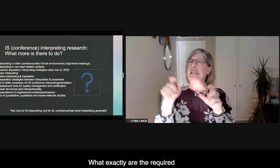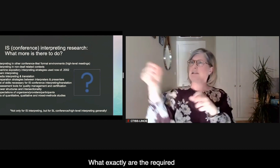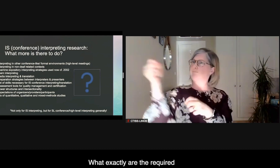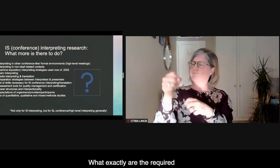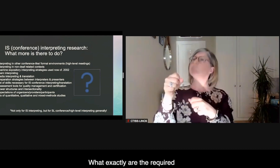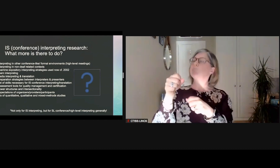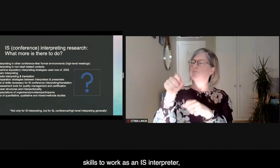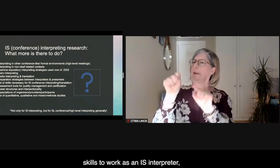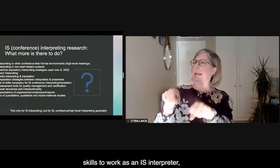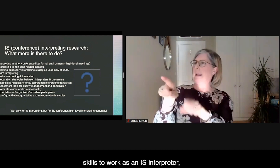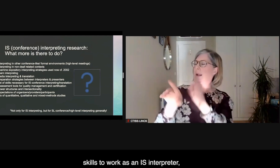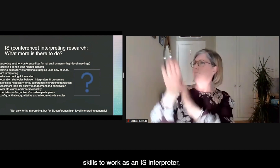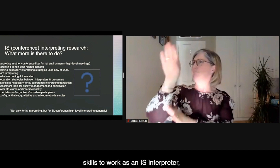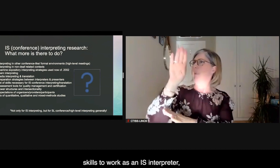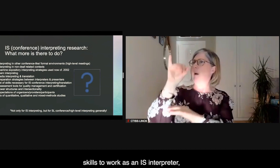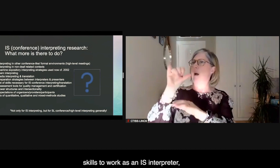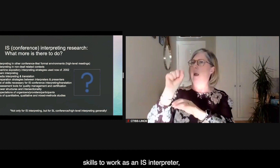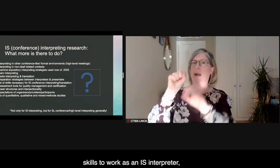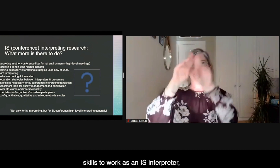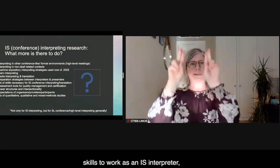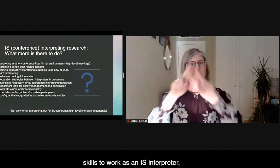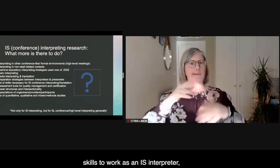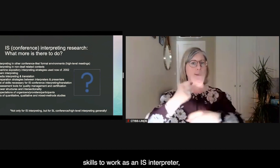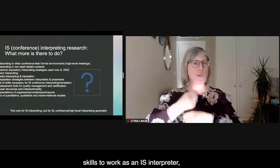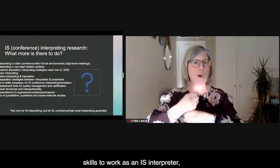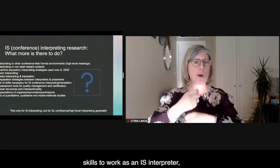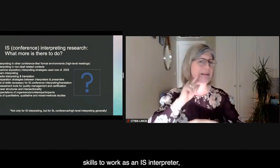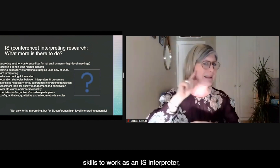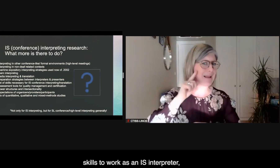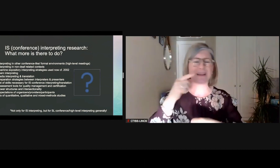required skills to work as an IS interpreter, be they hearing or deaf?